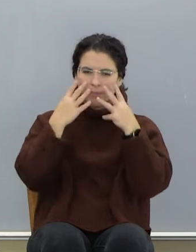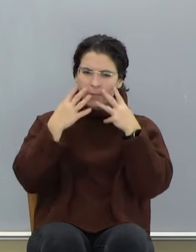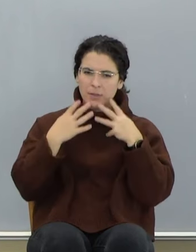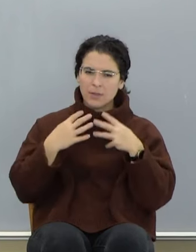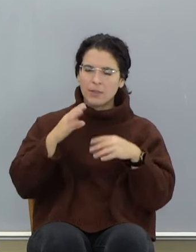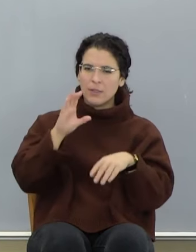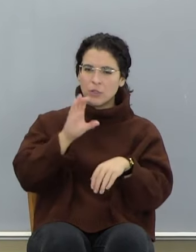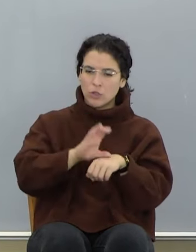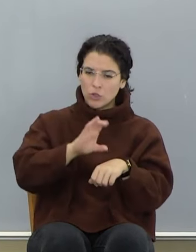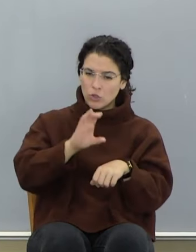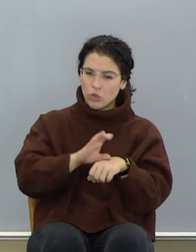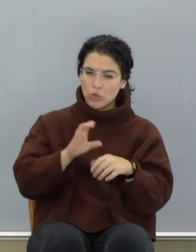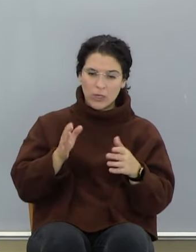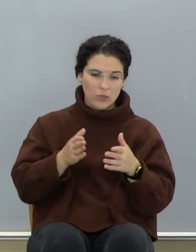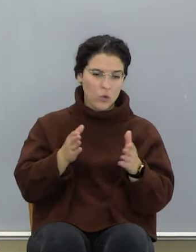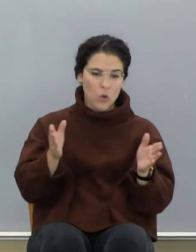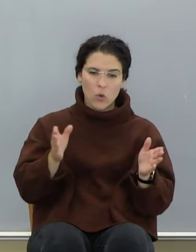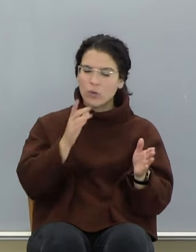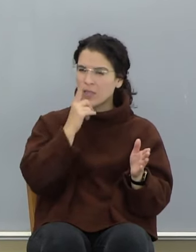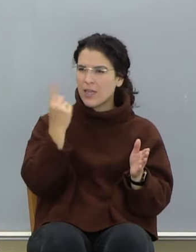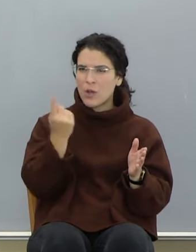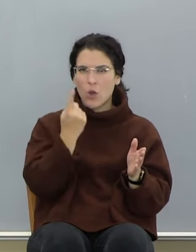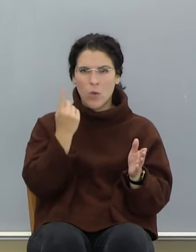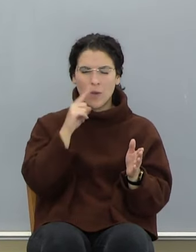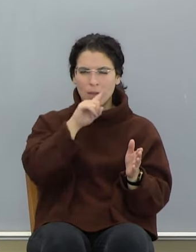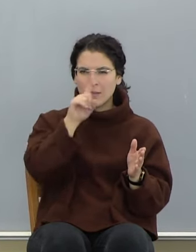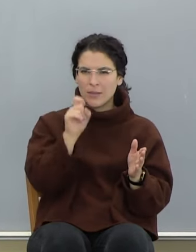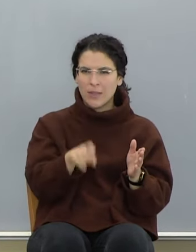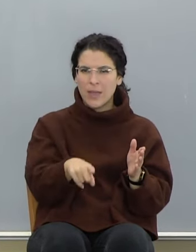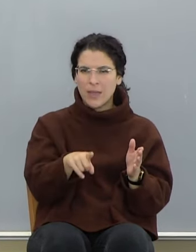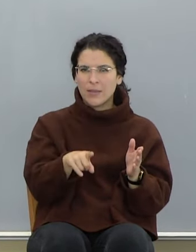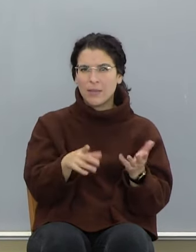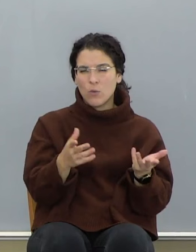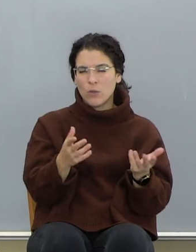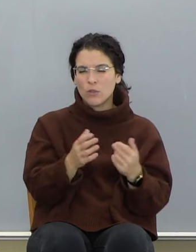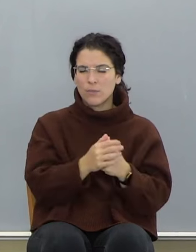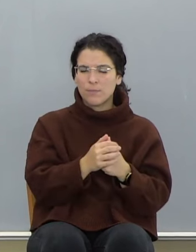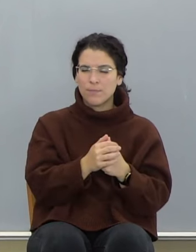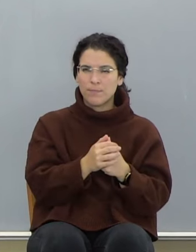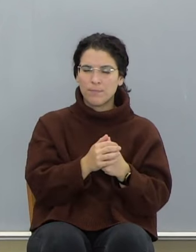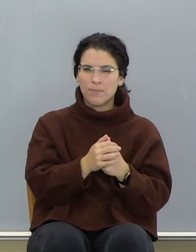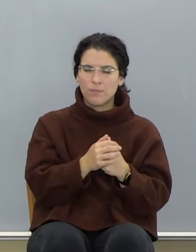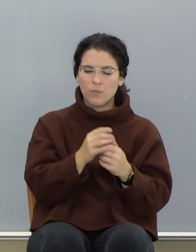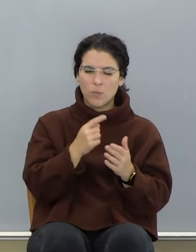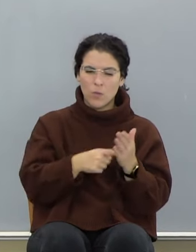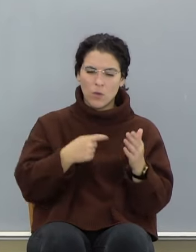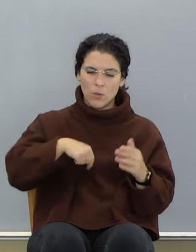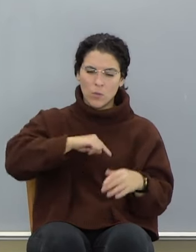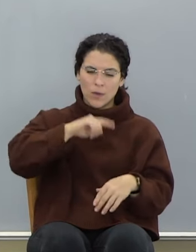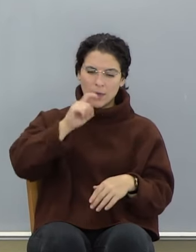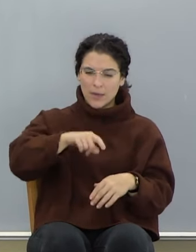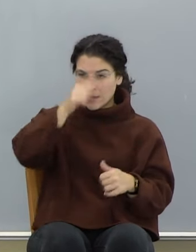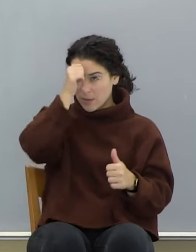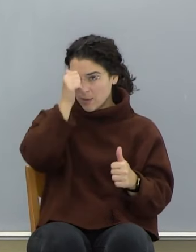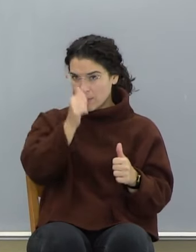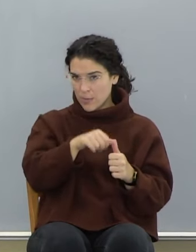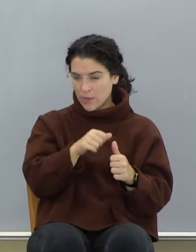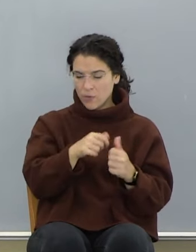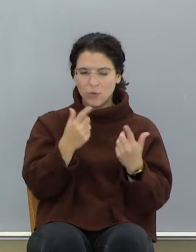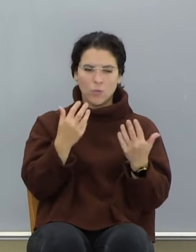church as a whole doesn't always ask that question. What we need to be mindful of is, wait a